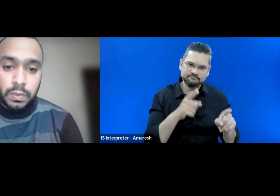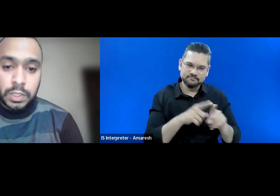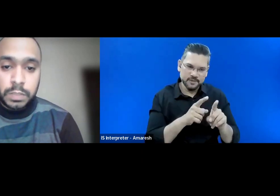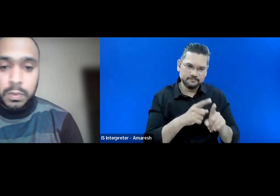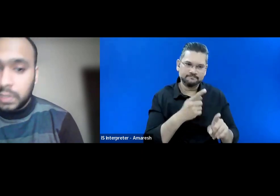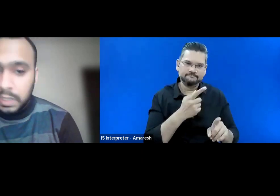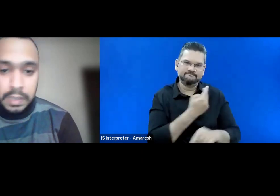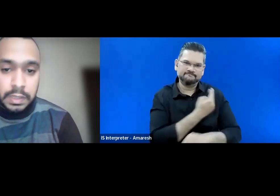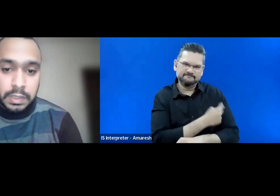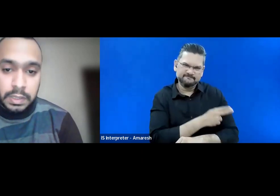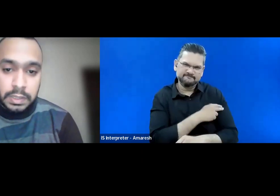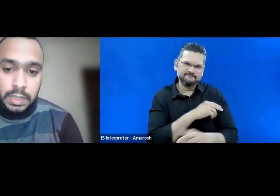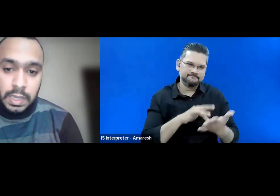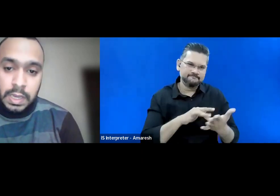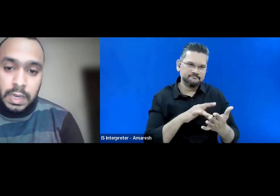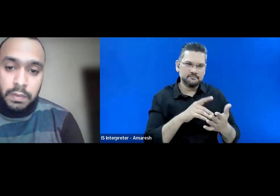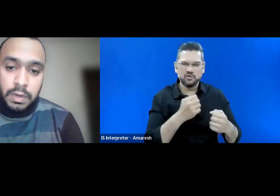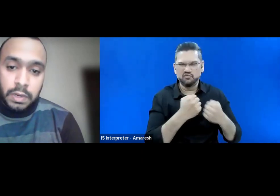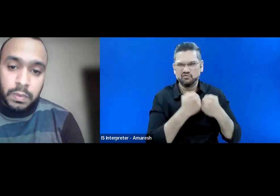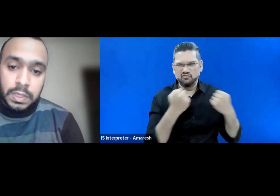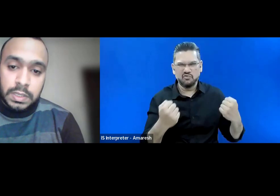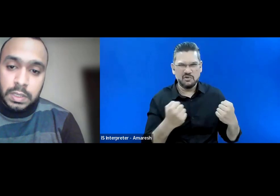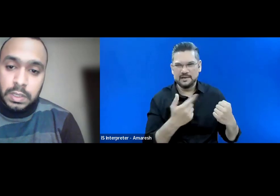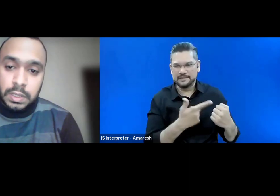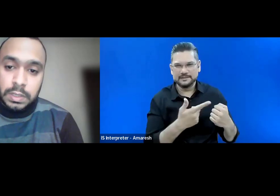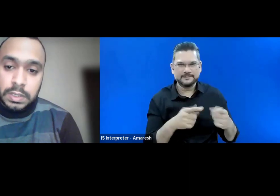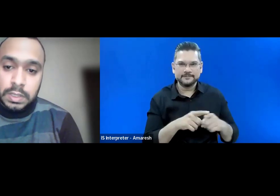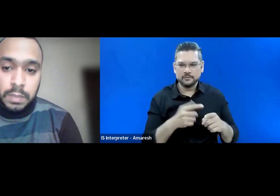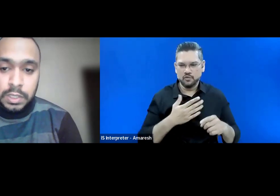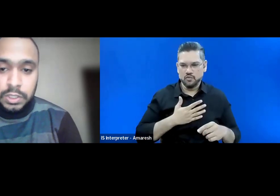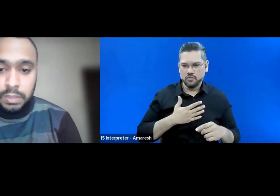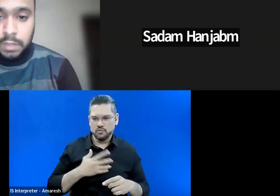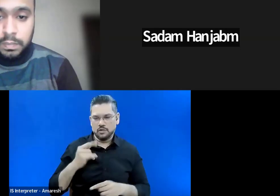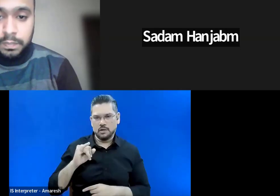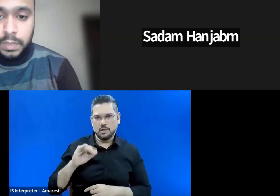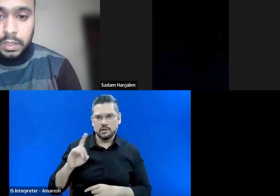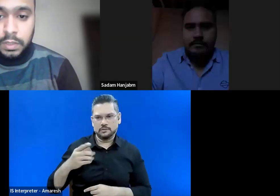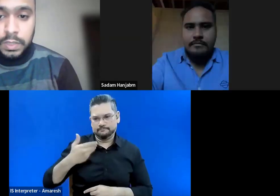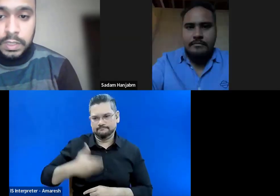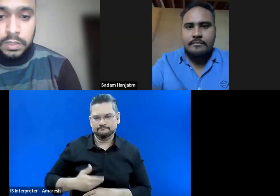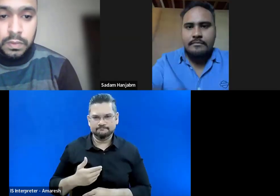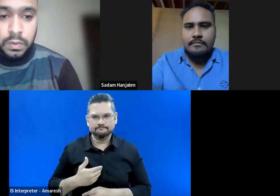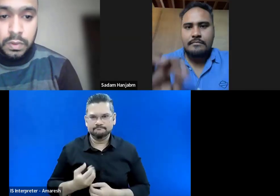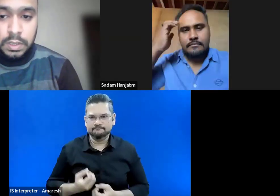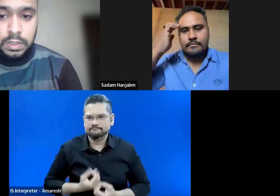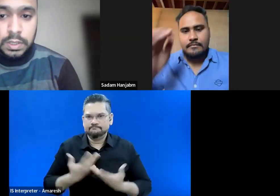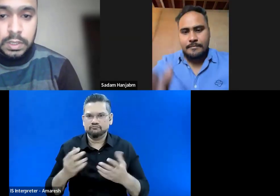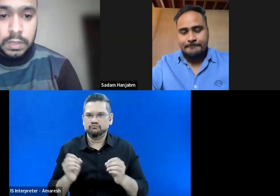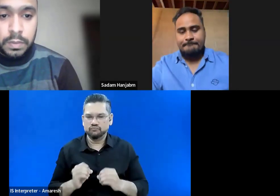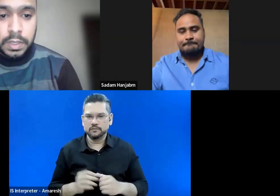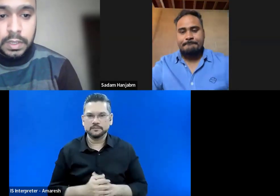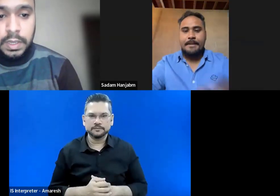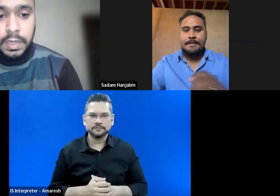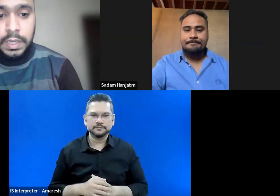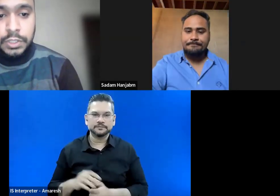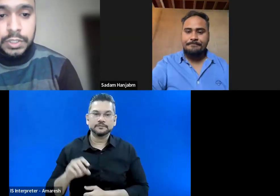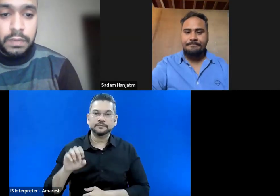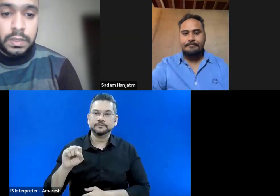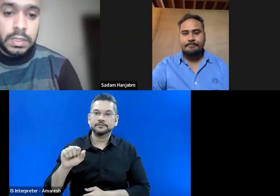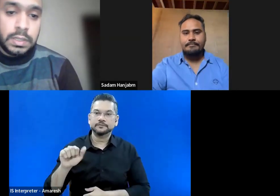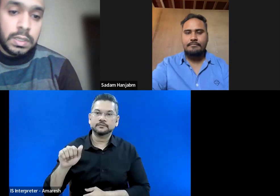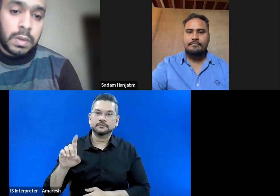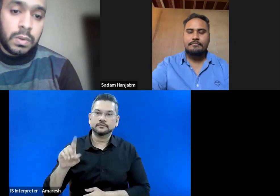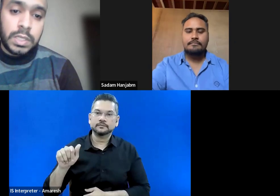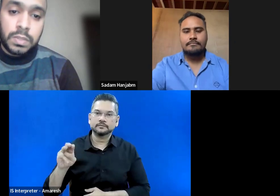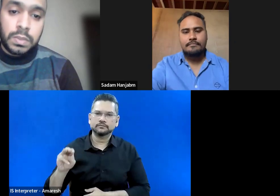themselves, to explore their identities. I will request Saddam Hanjavam to take the floor from here and